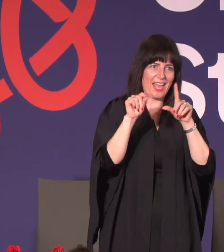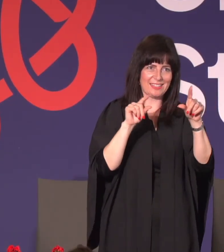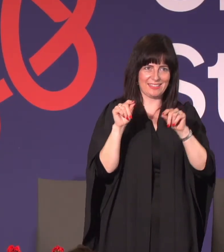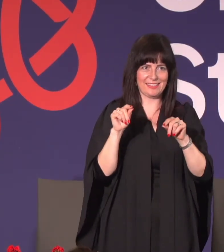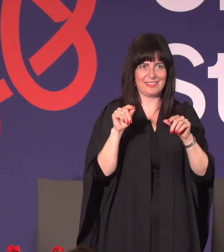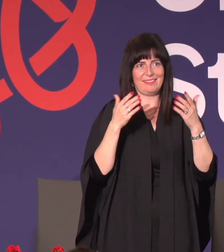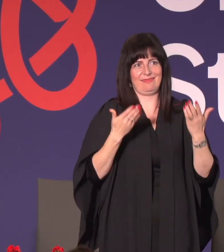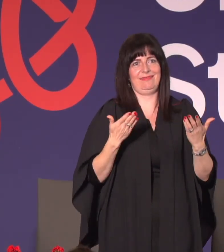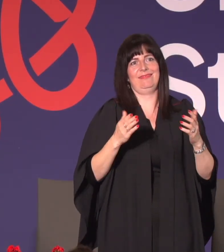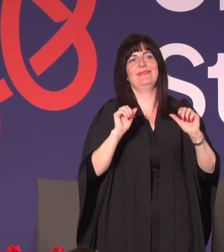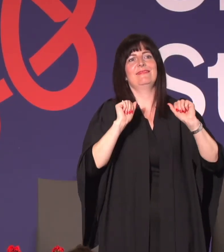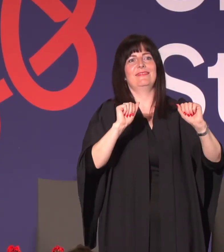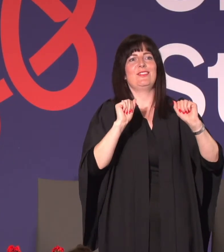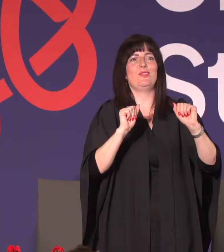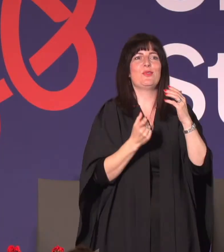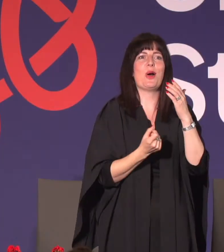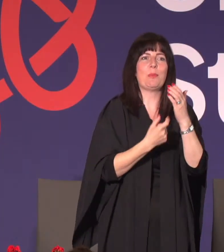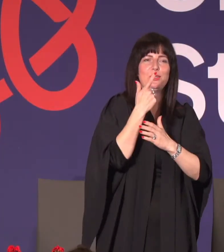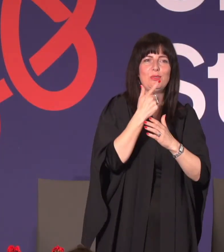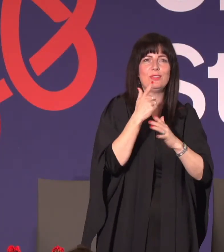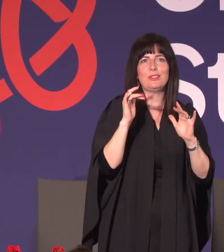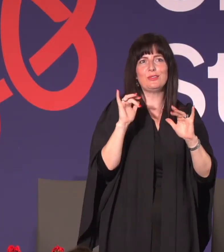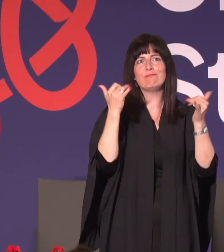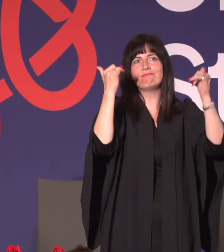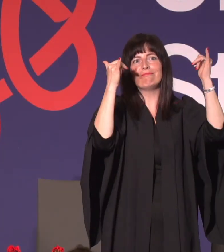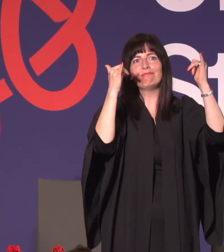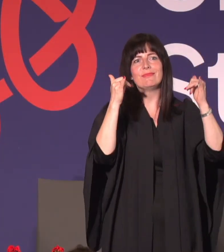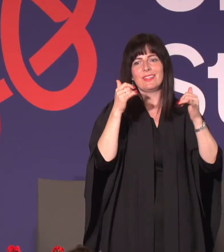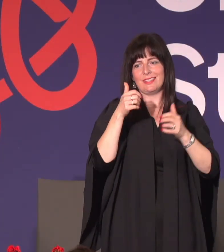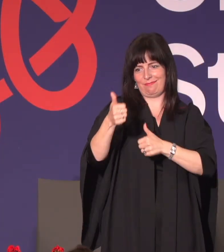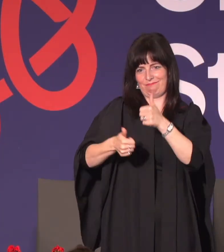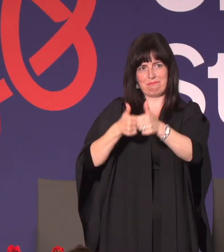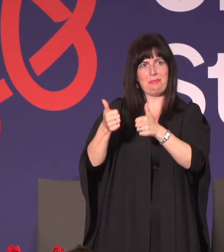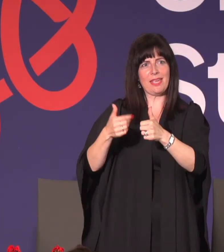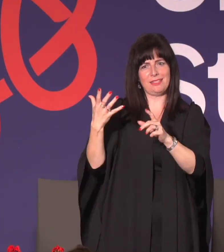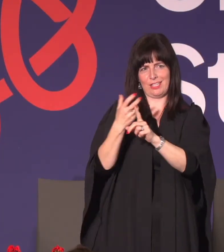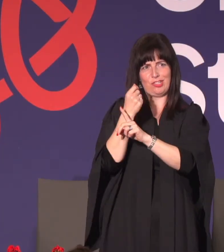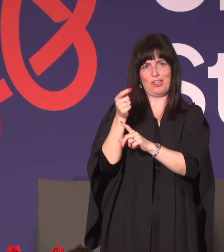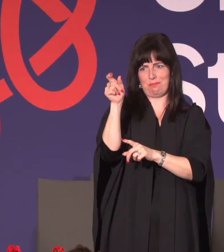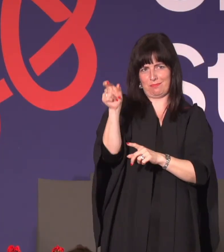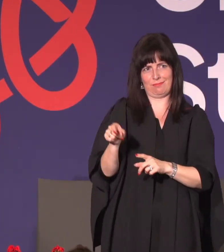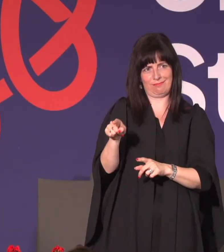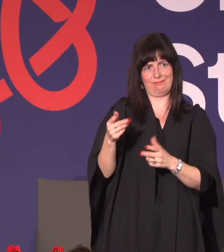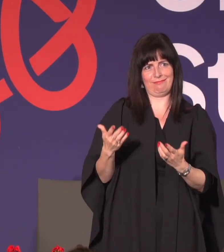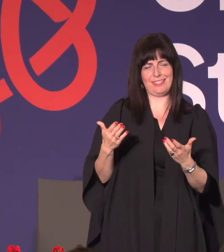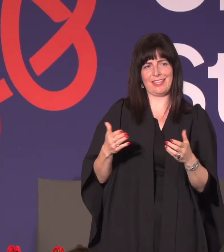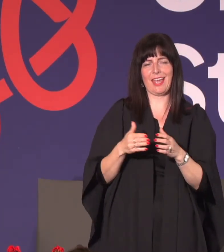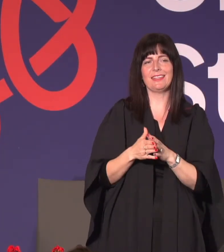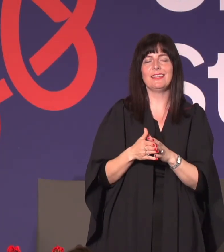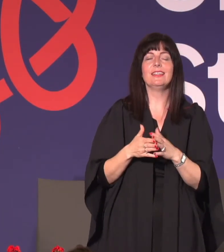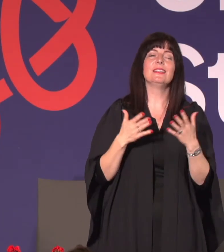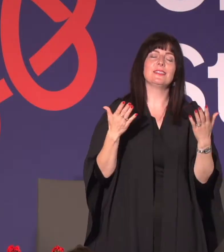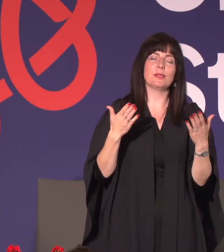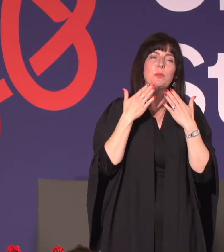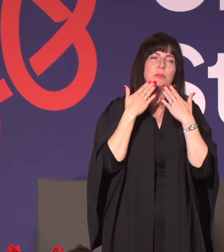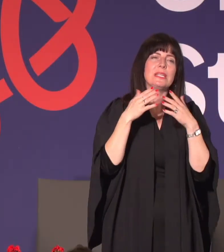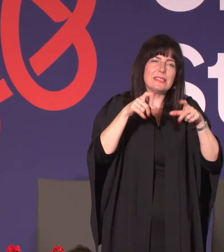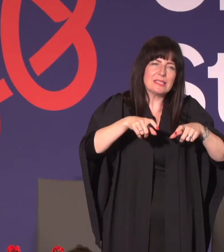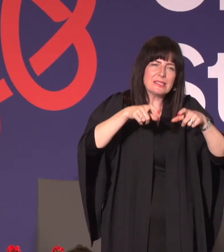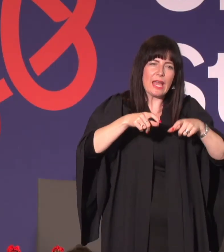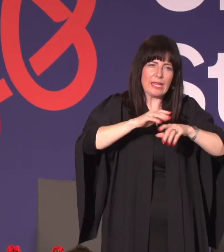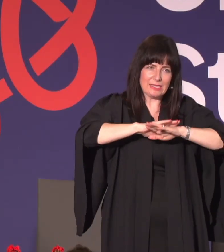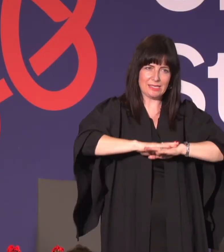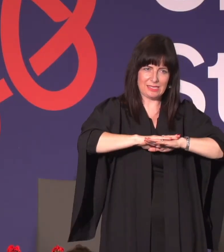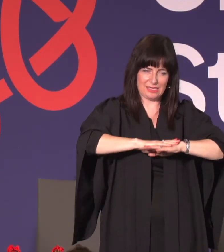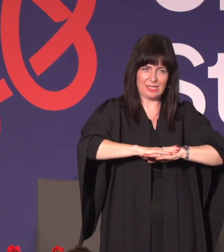is your opportunity to celebrate the amazing achievement of the graduate you are here with today. Whilst we ask you to remain seated as the